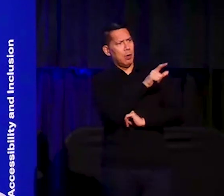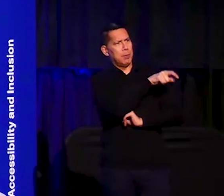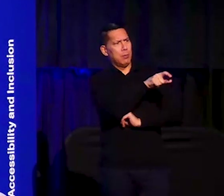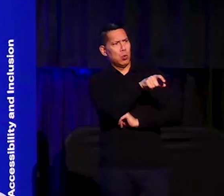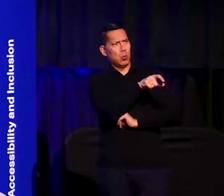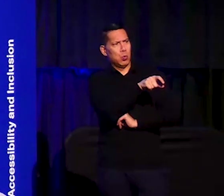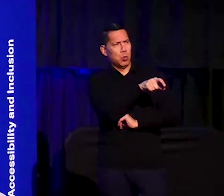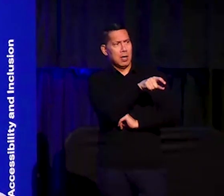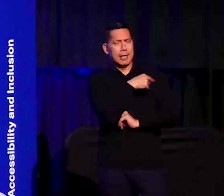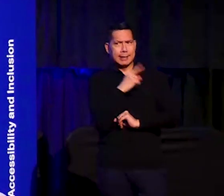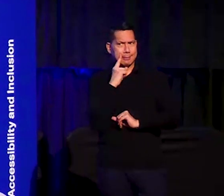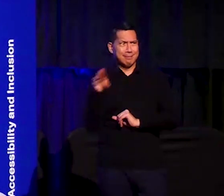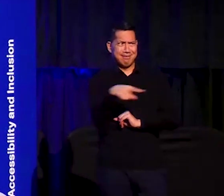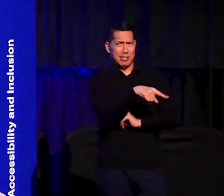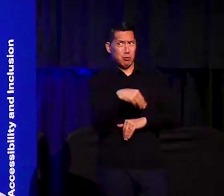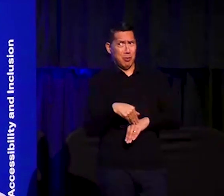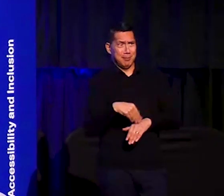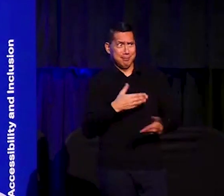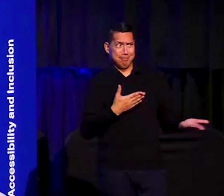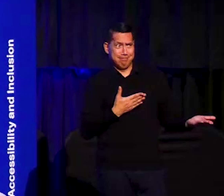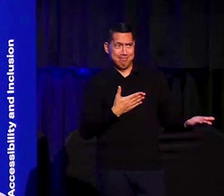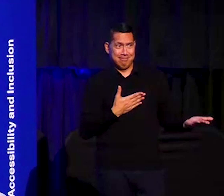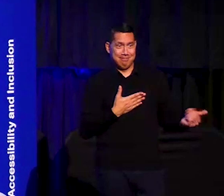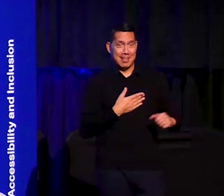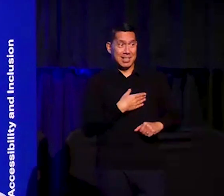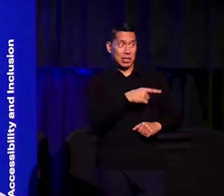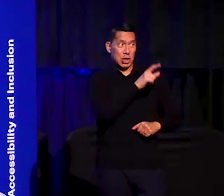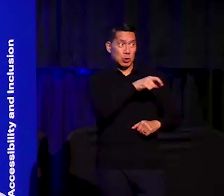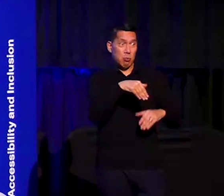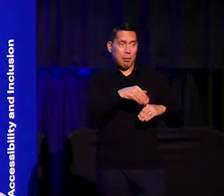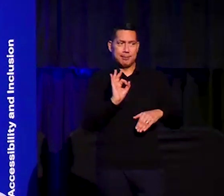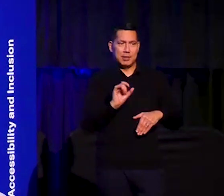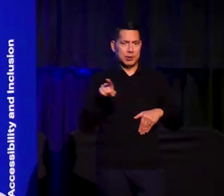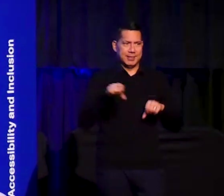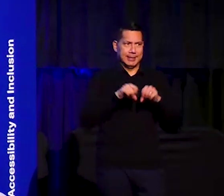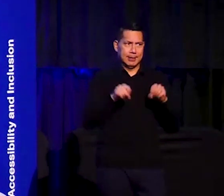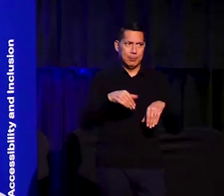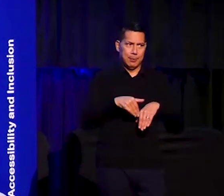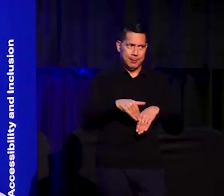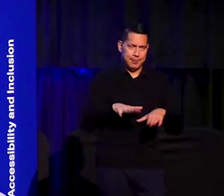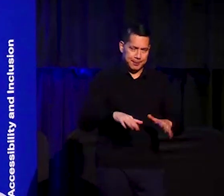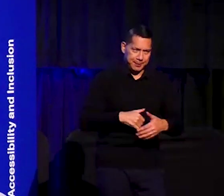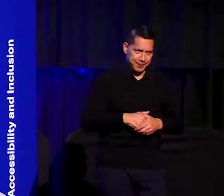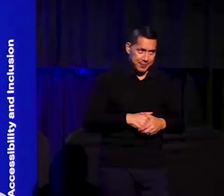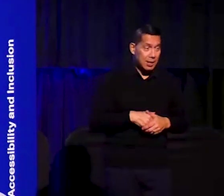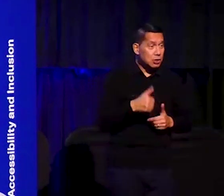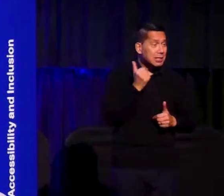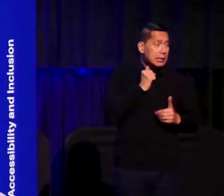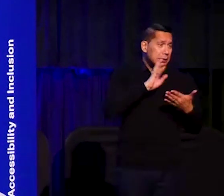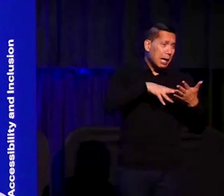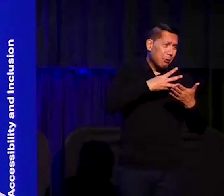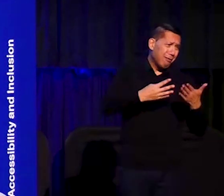instantly tell, oh, we got a problem here. This is a usability problem. And as with our nice big sexy tables